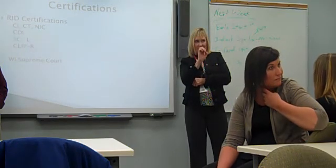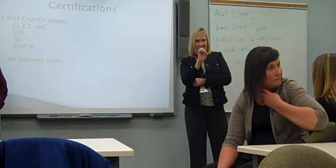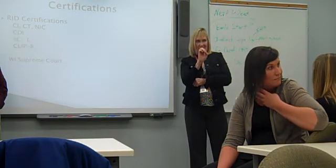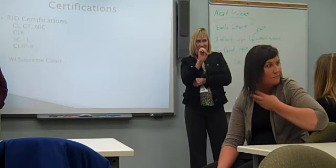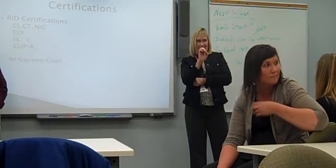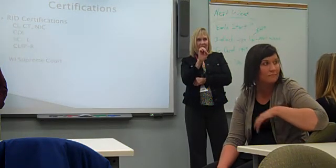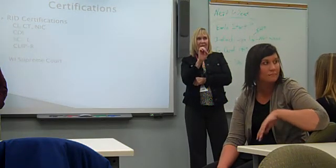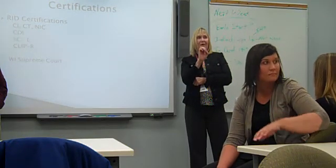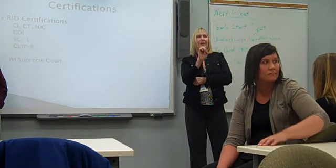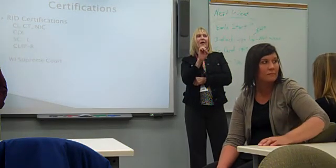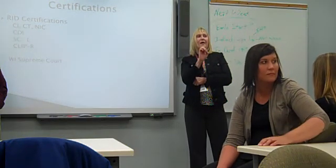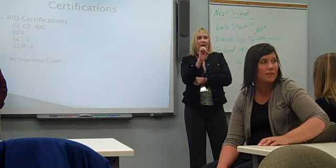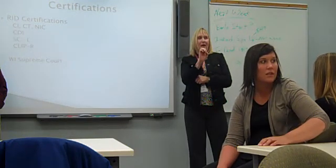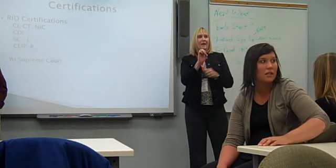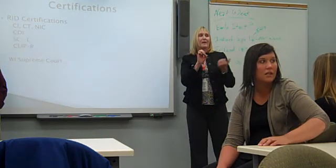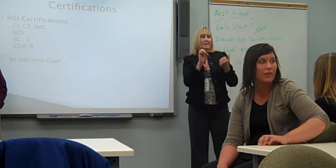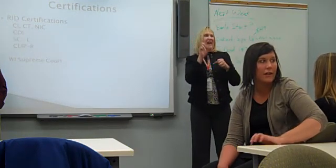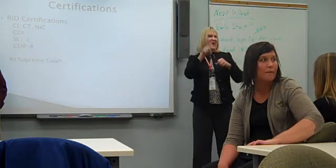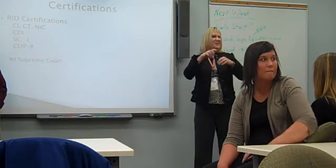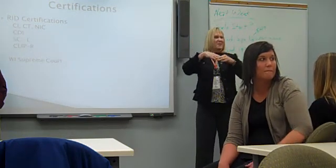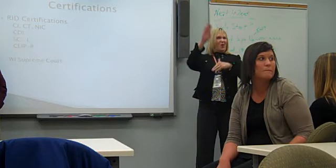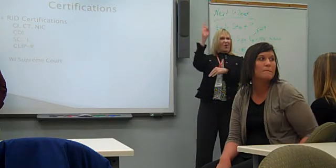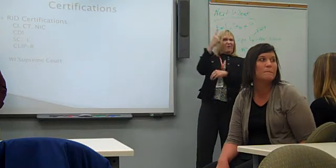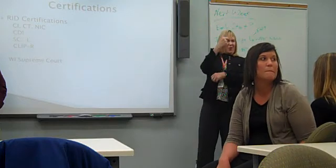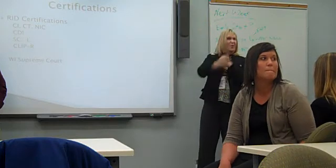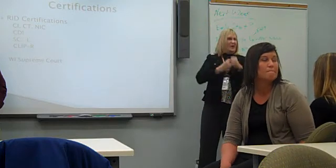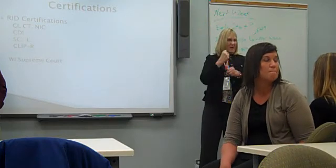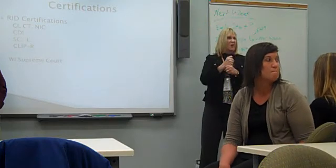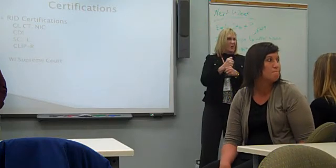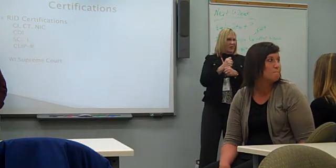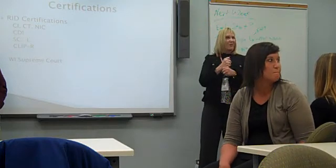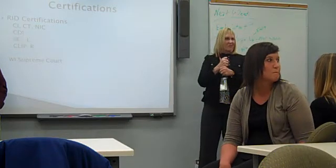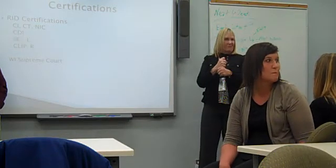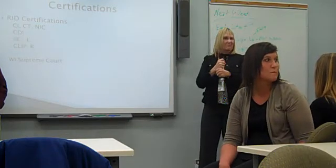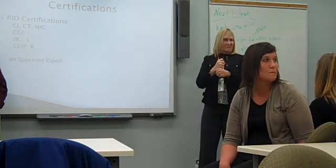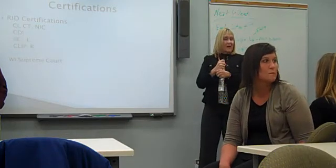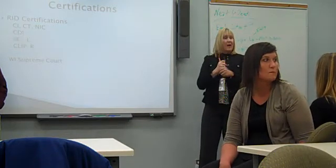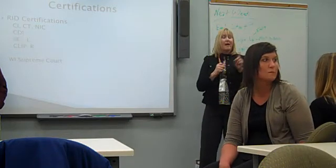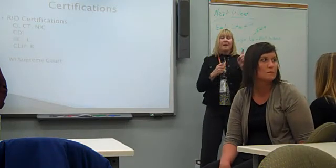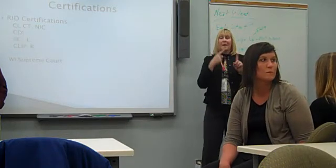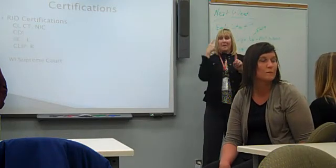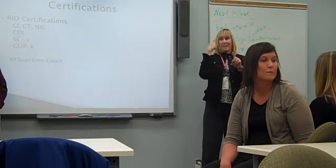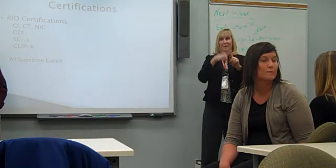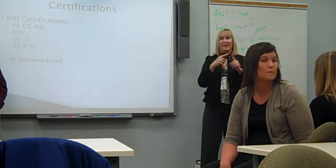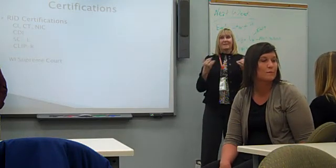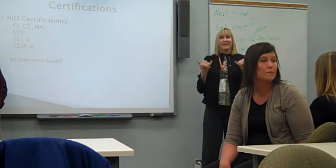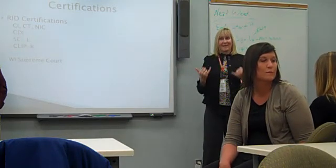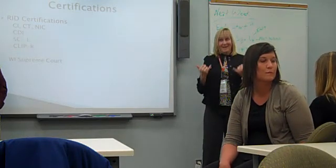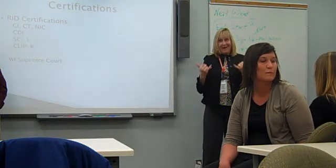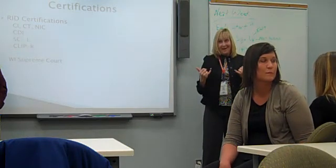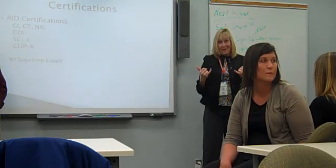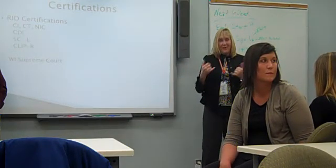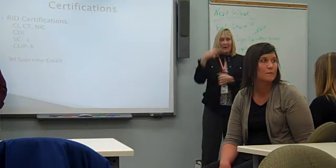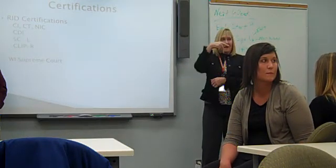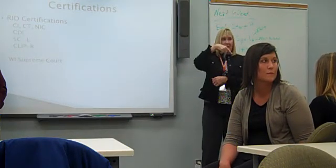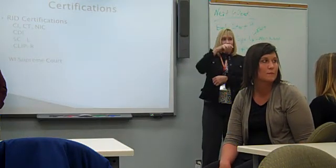If they're in prison, it's called parole. Oh, okay. It has to be over 1 year that they're in.